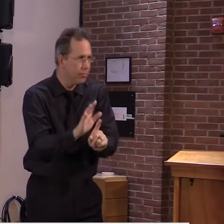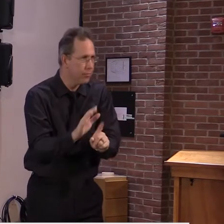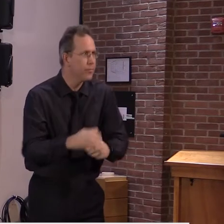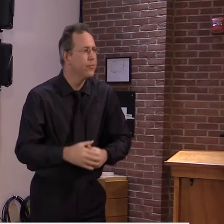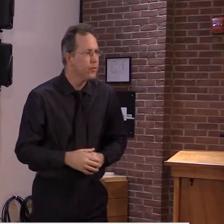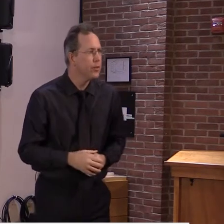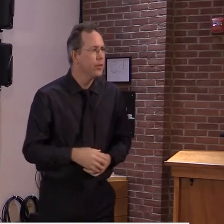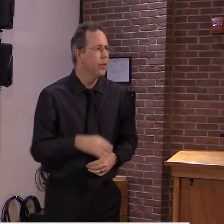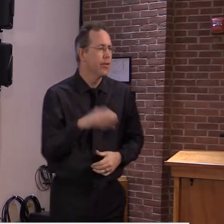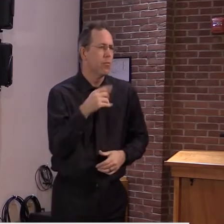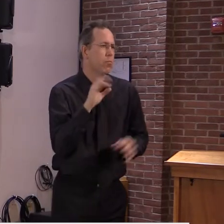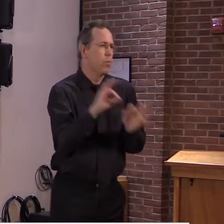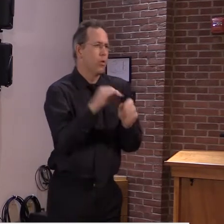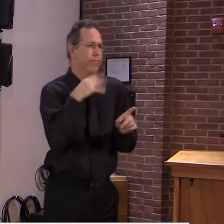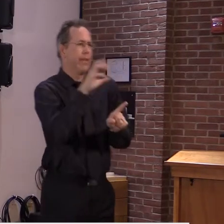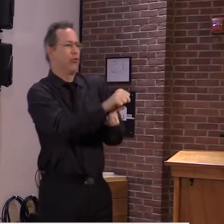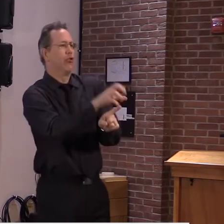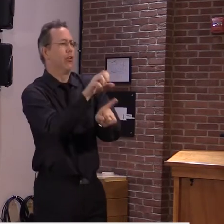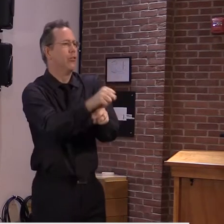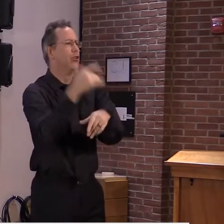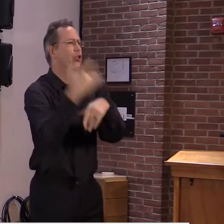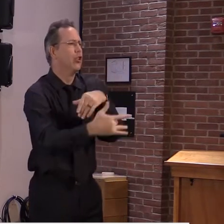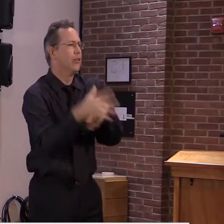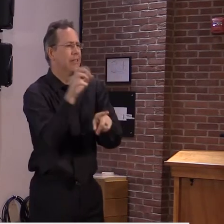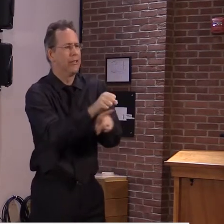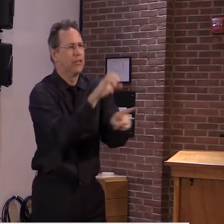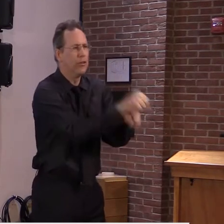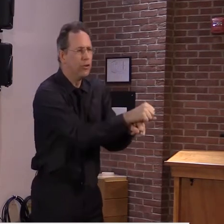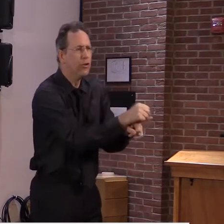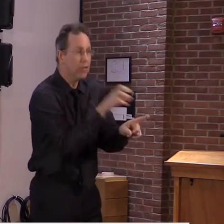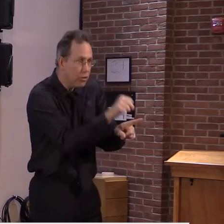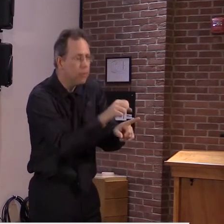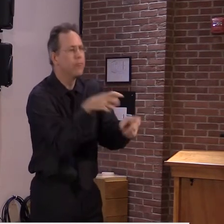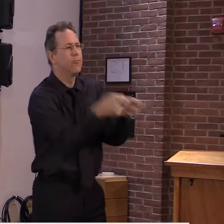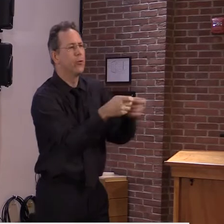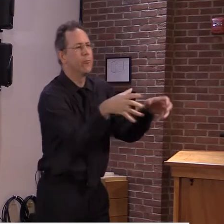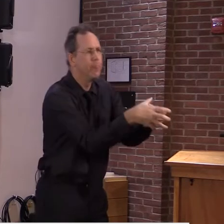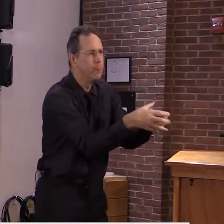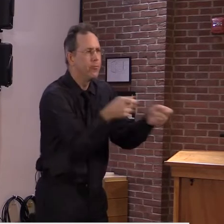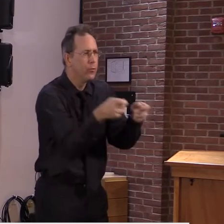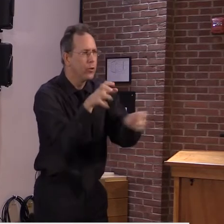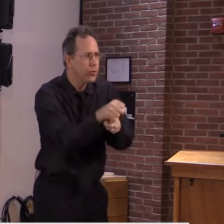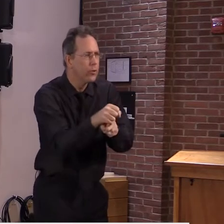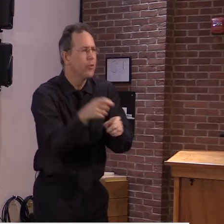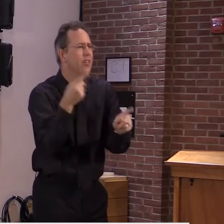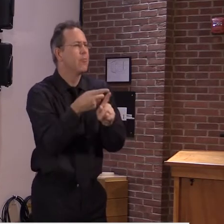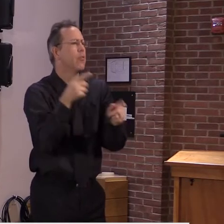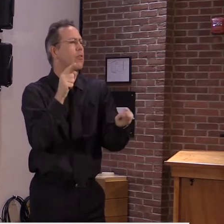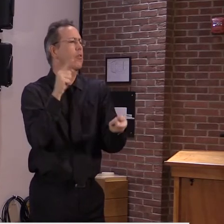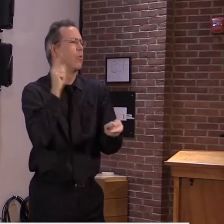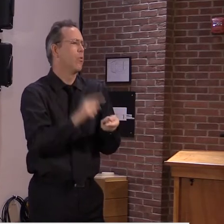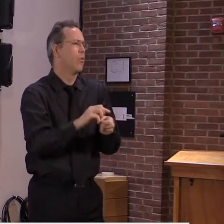ultimate caseloads low and our ultimate number of people who get ill low.